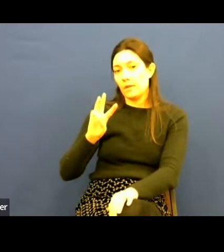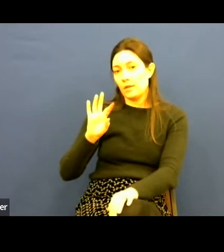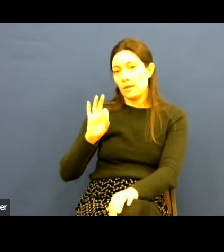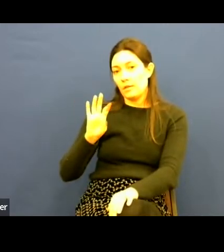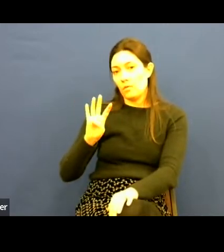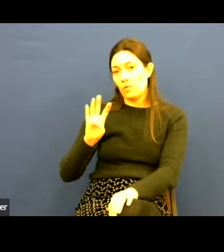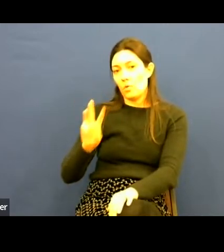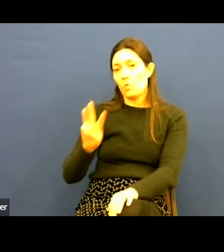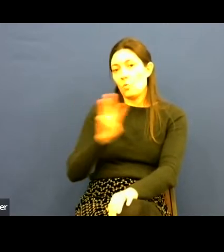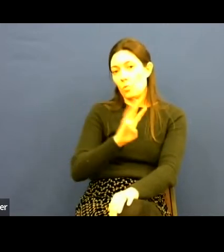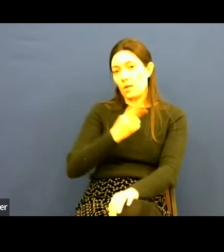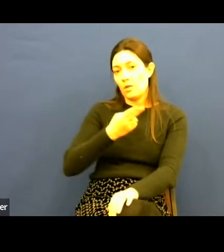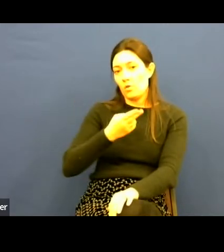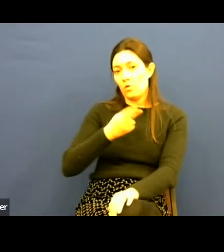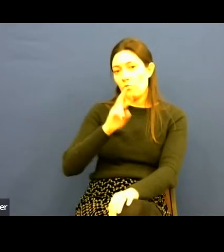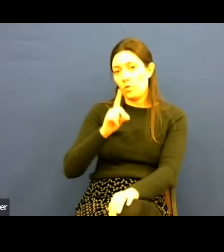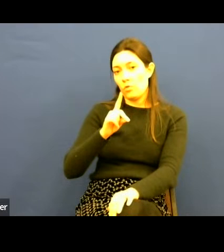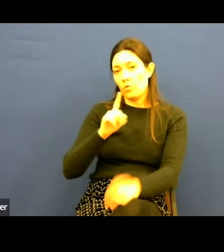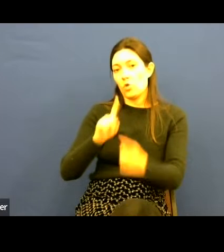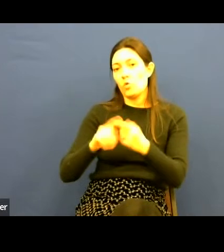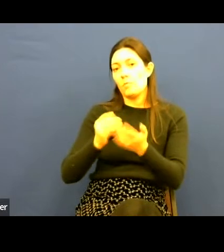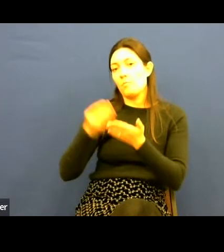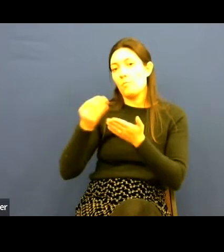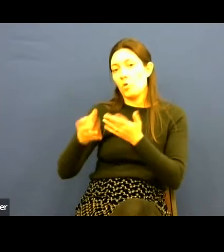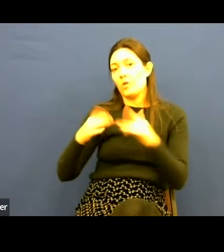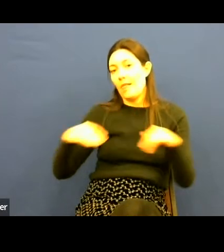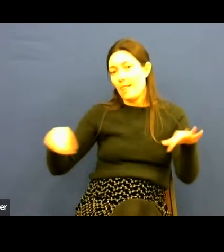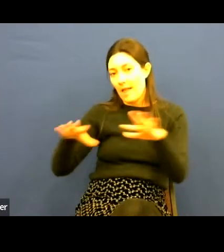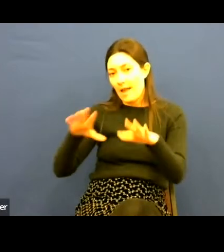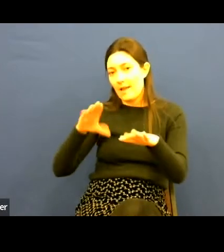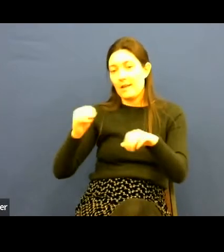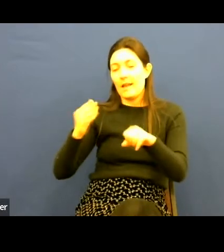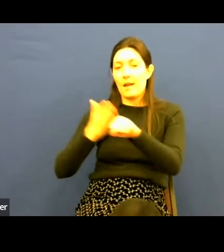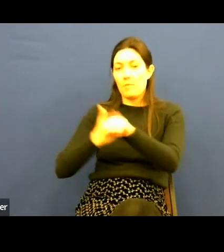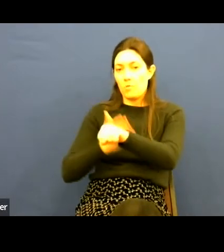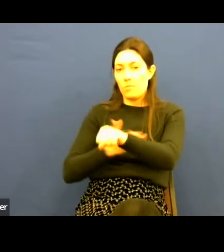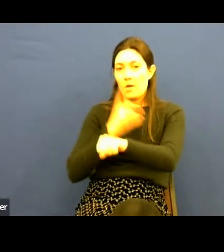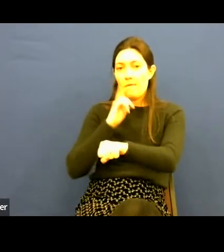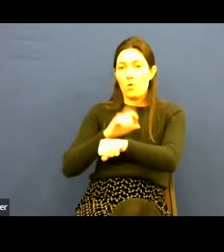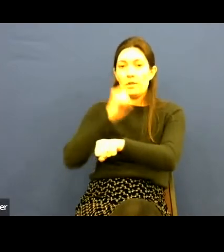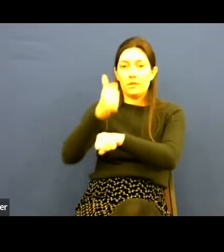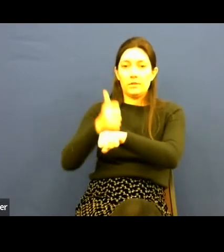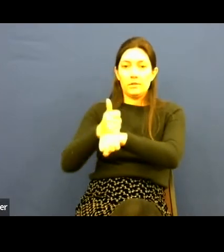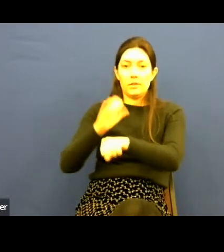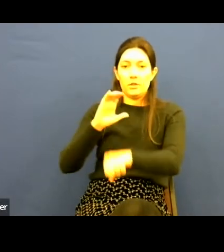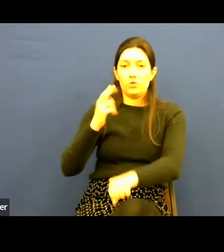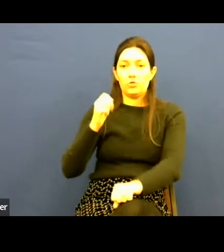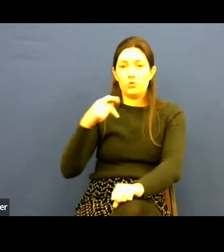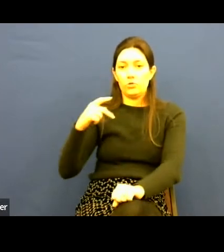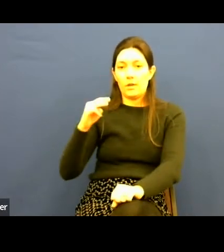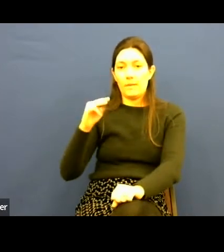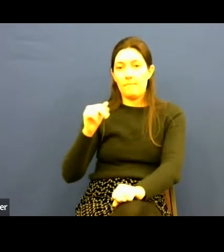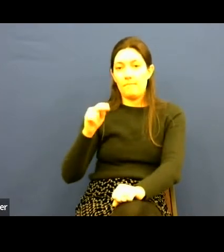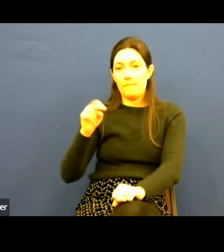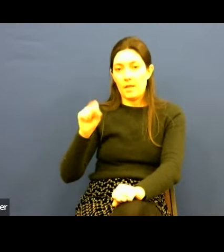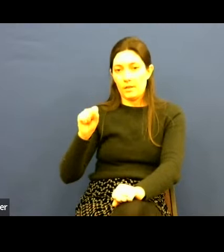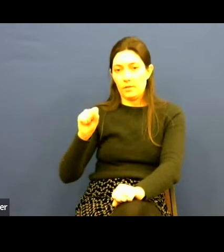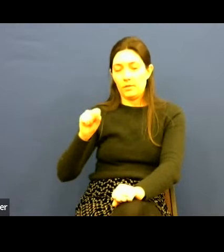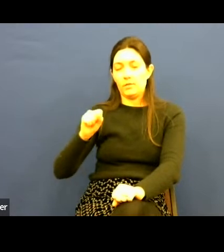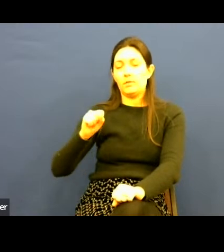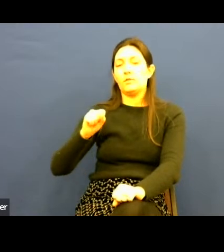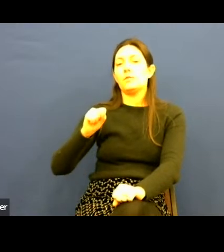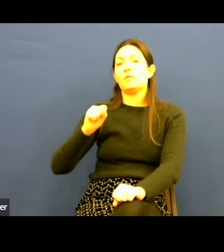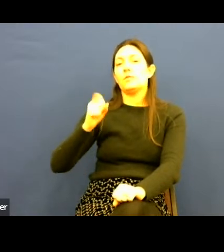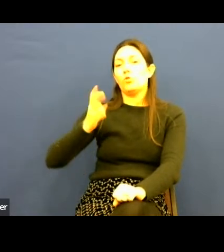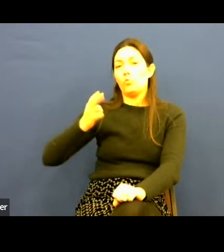5694 West Henrietta Road to purchase the land and improvements for establishment of Chapman's Corner Historic Park.